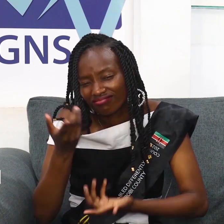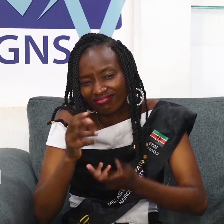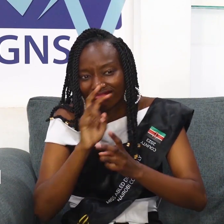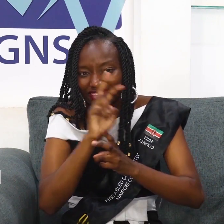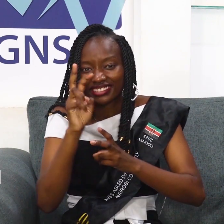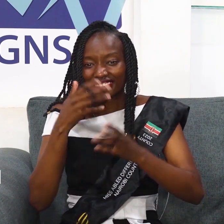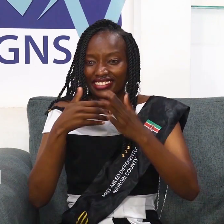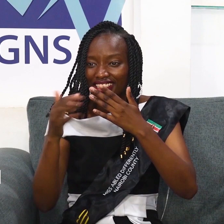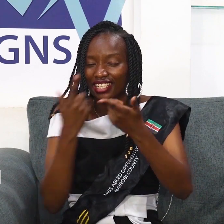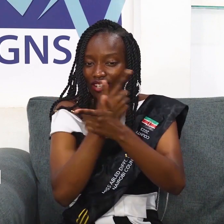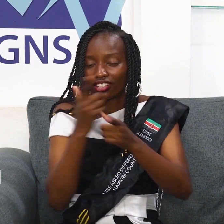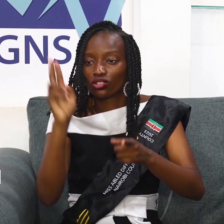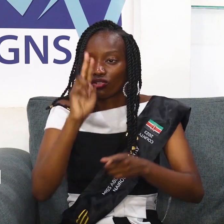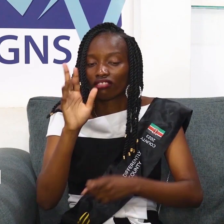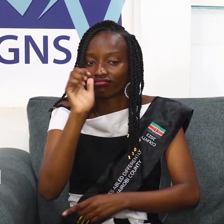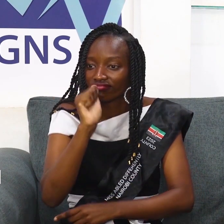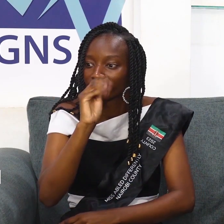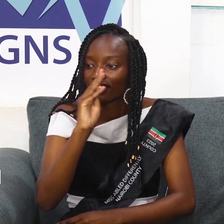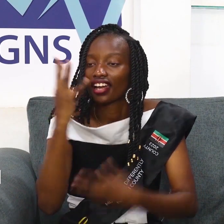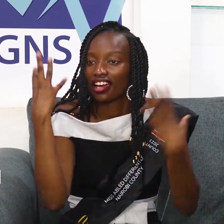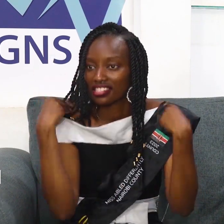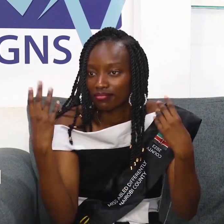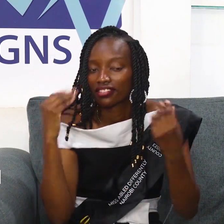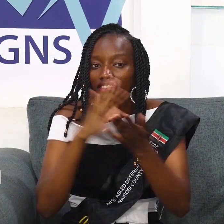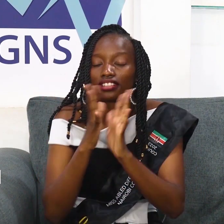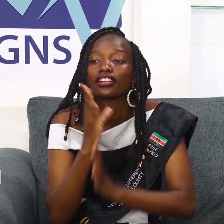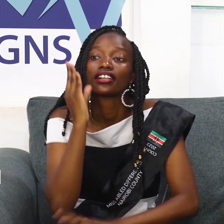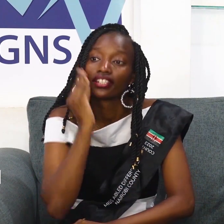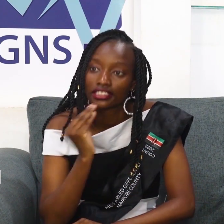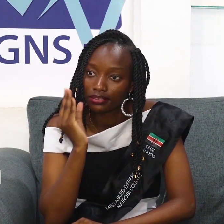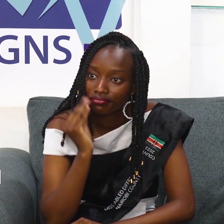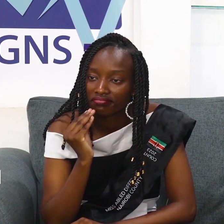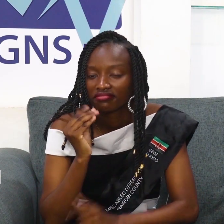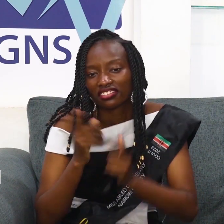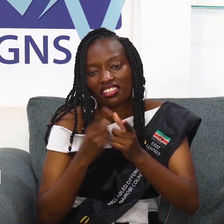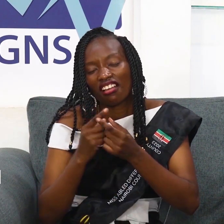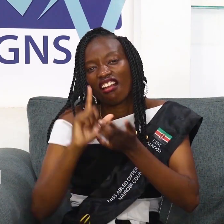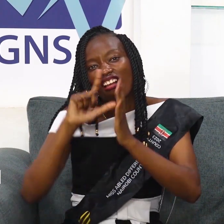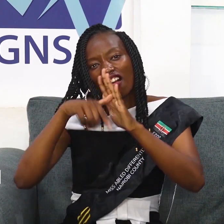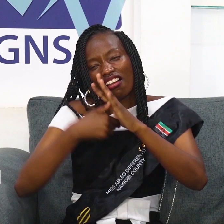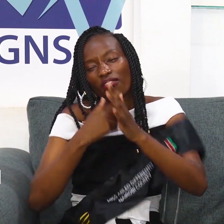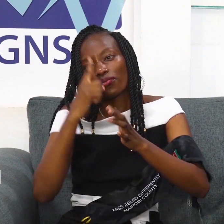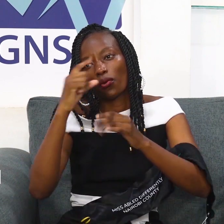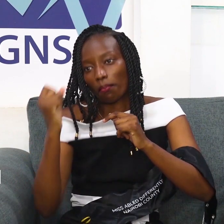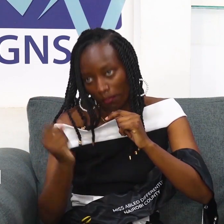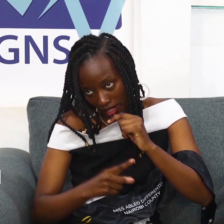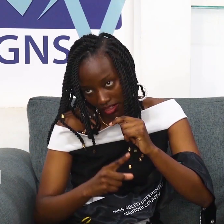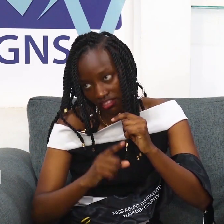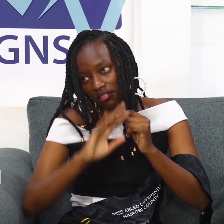And when I became deaf, I would go to school, see other deaf people signing, but I will not really understand. And